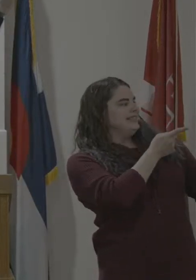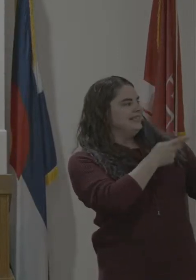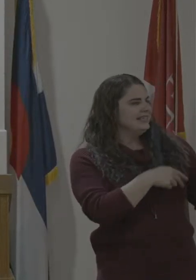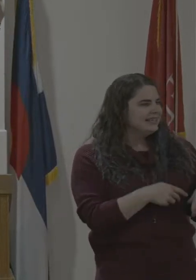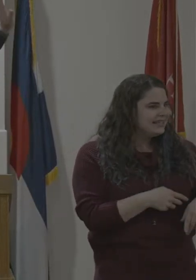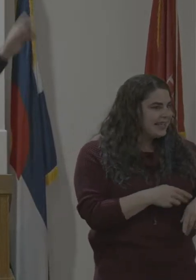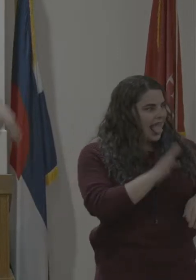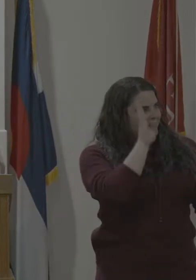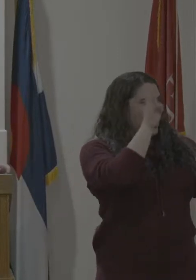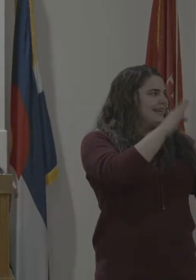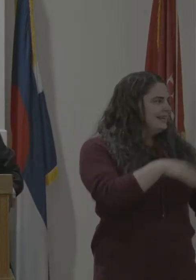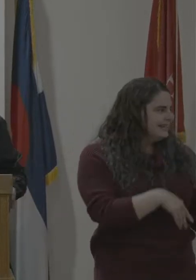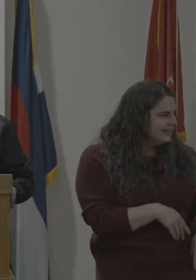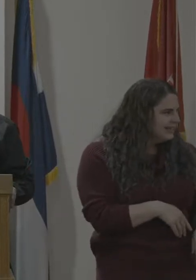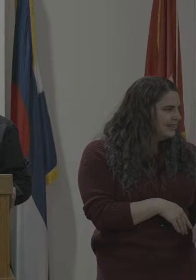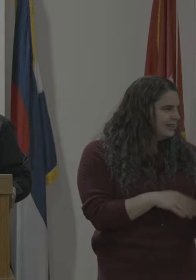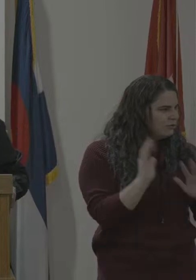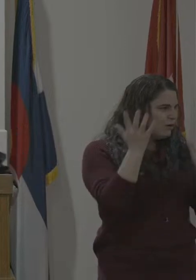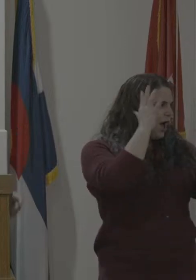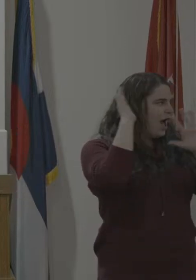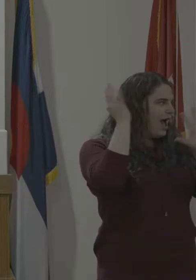Oh, hey!